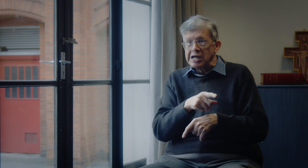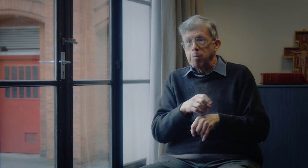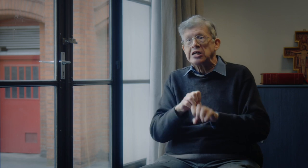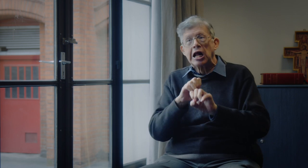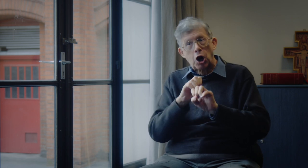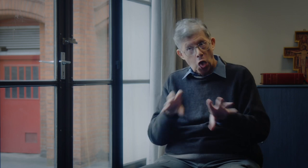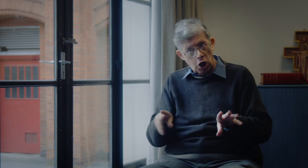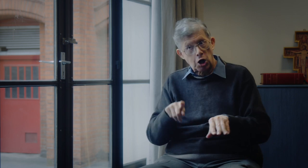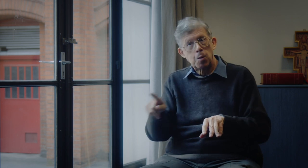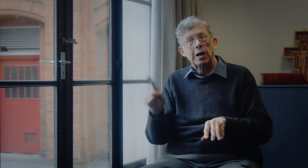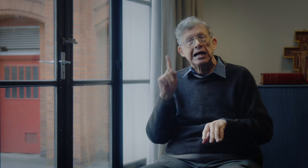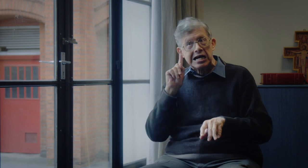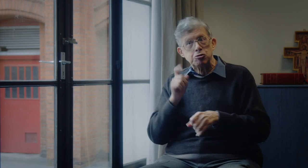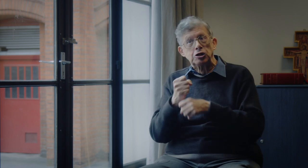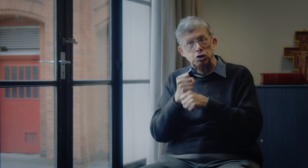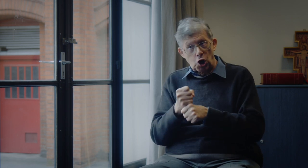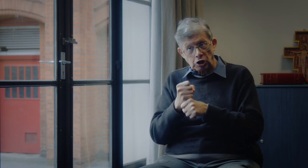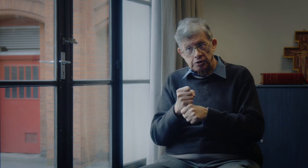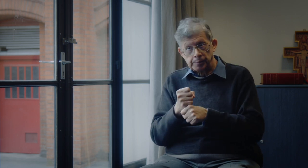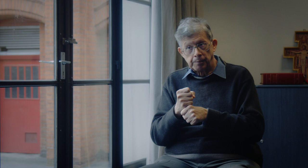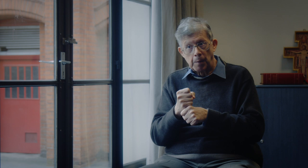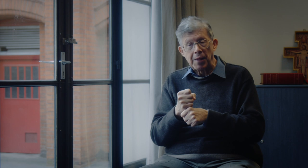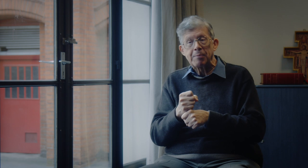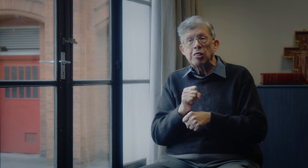It's a visual language, it's not spoken English.